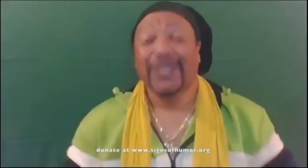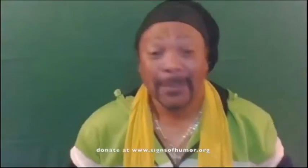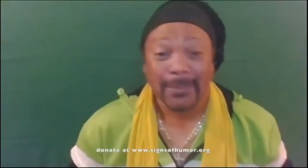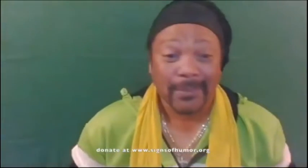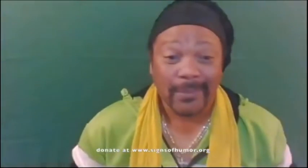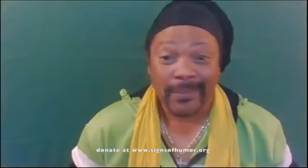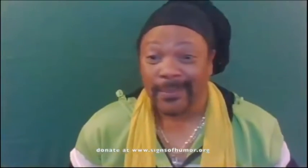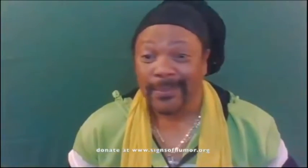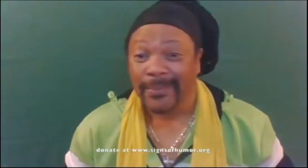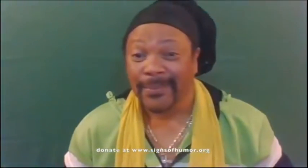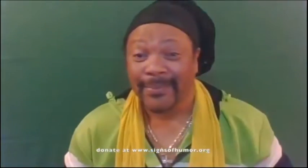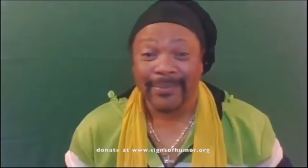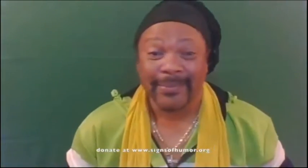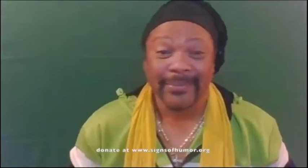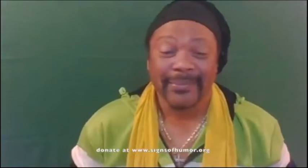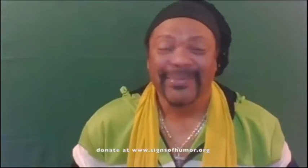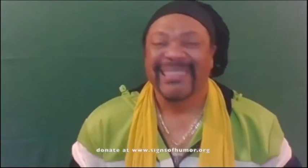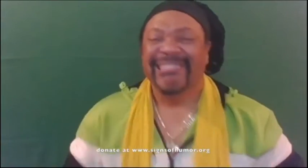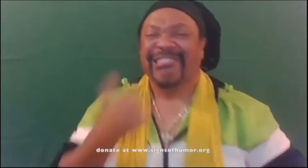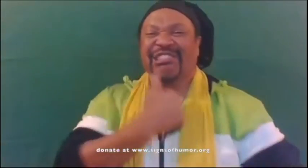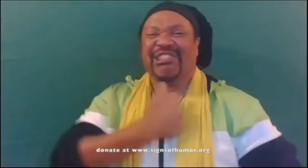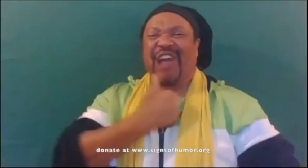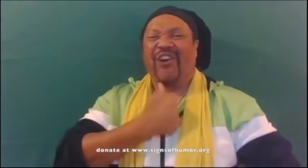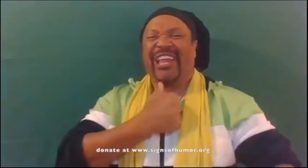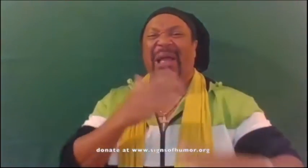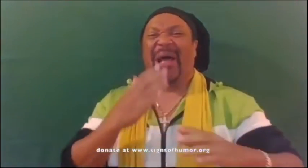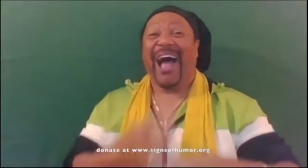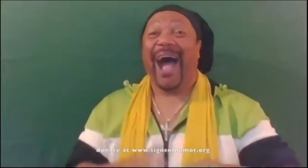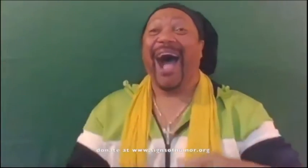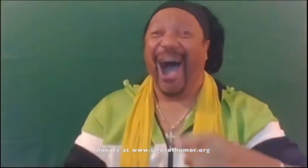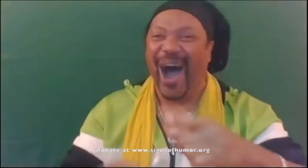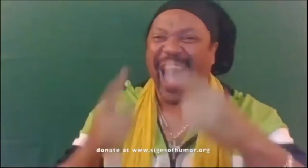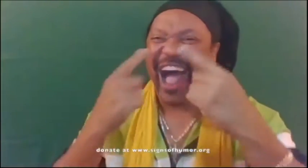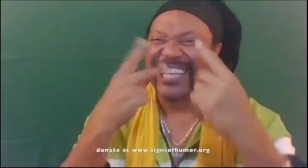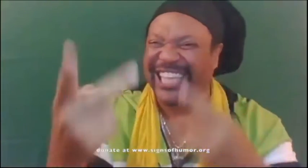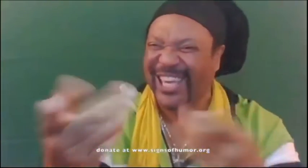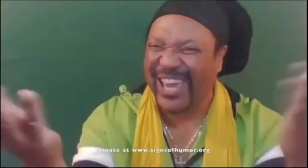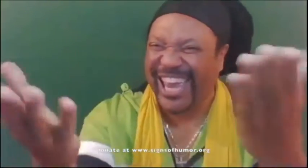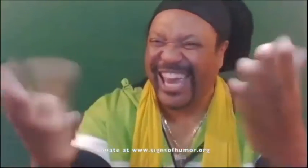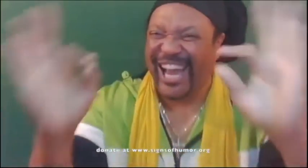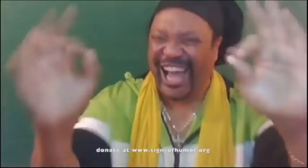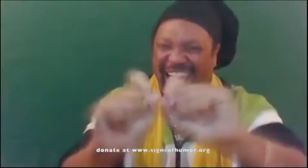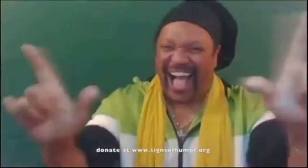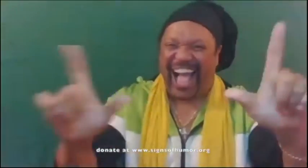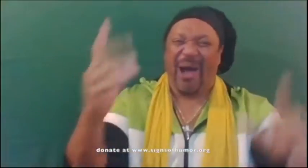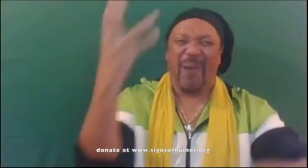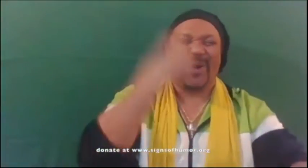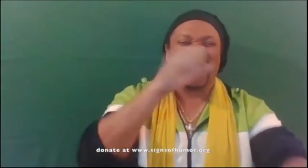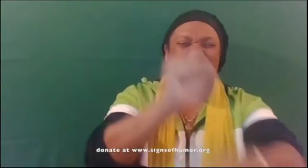Because what I'll do is recognize you. If you are needing Spanish interpretation or you are Spanish. Oh, I see you got your camera on. I